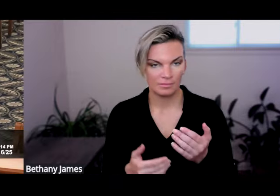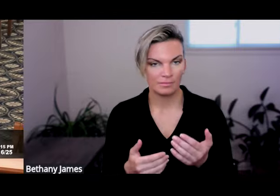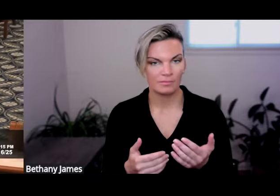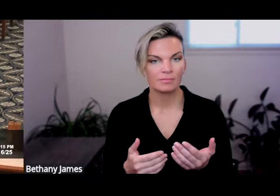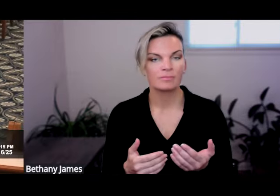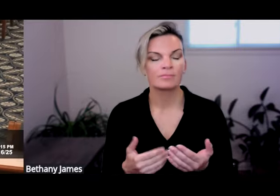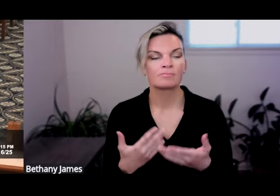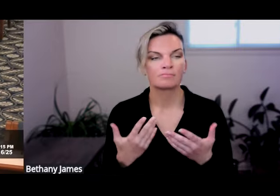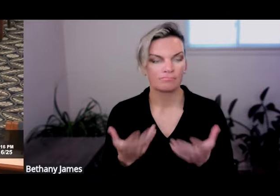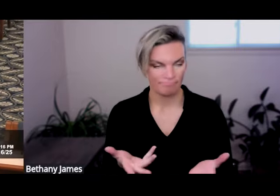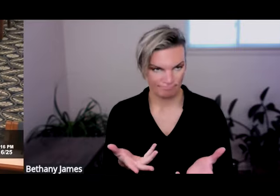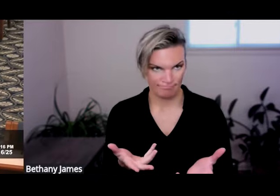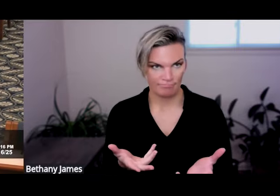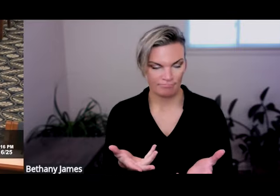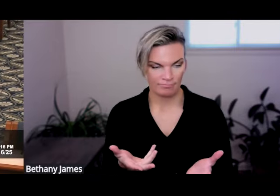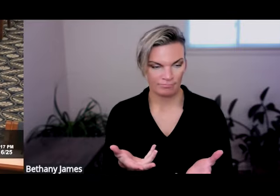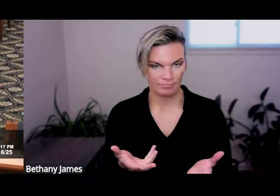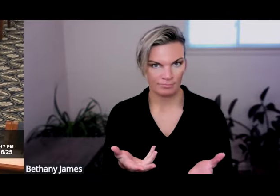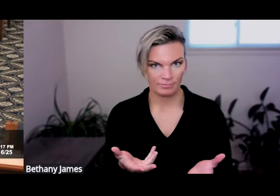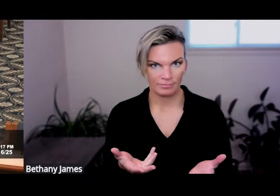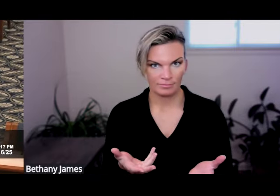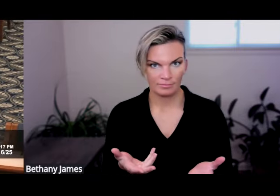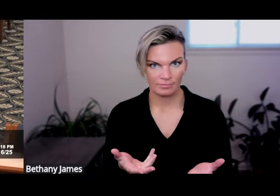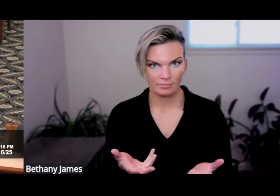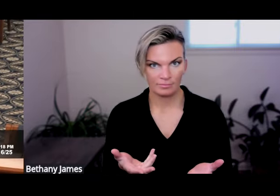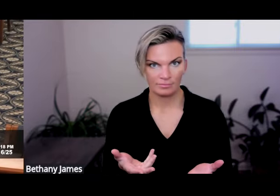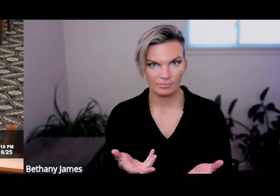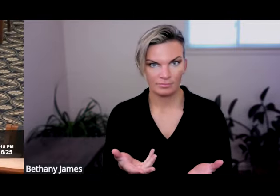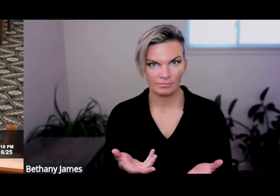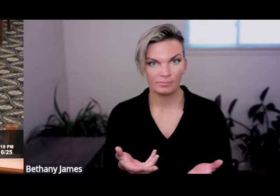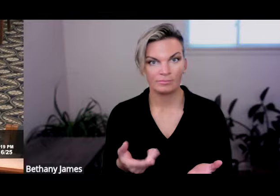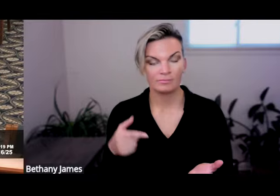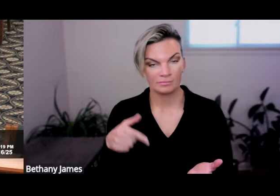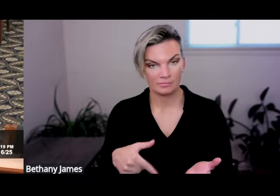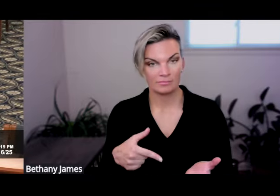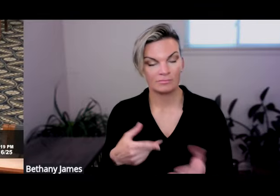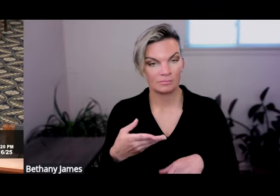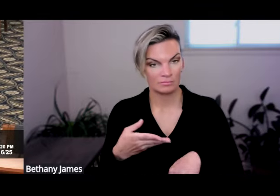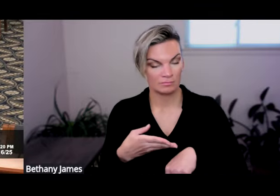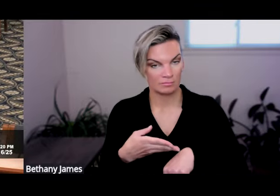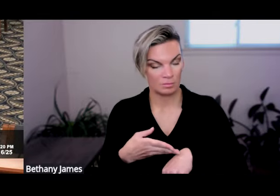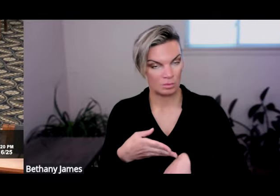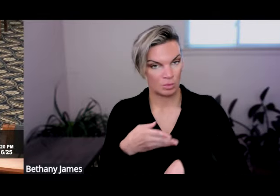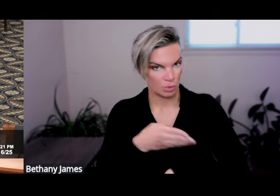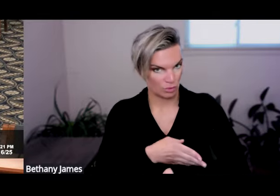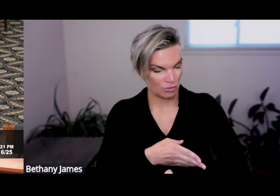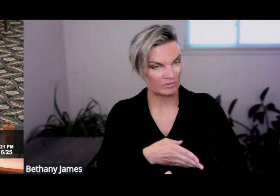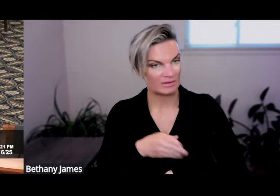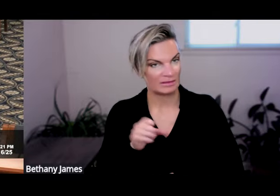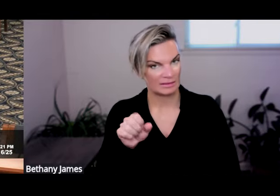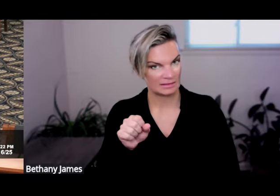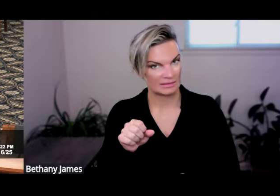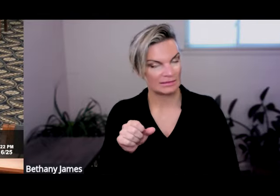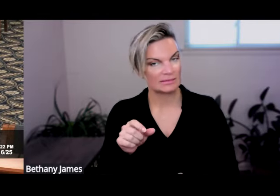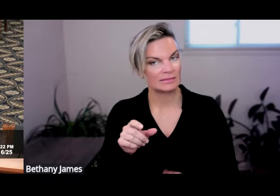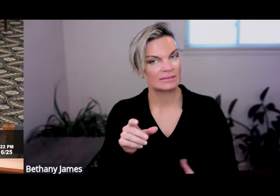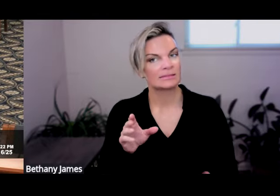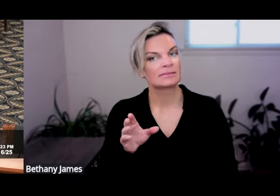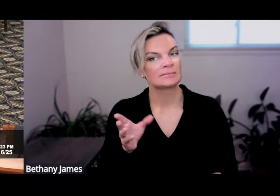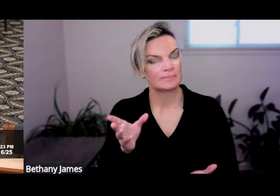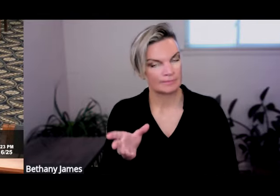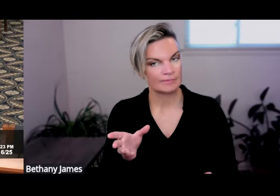this, the board has just worked through this draft, and obviously I think it's an improvement. But I guess I would ask the board to again consider